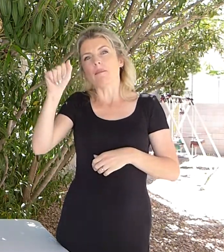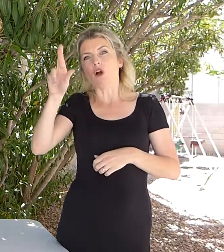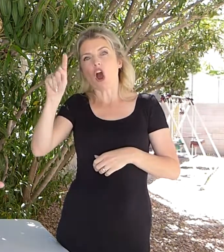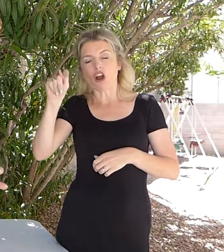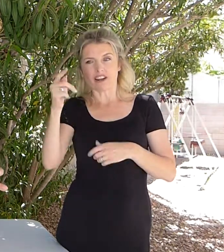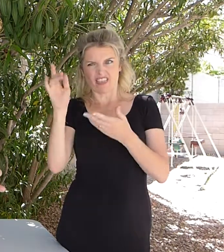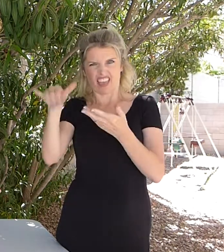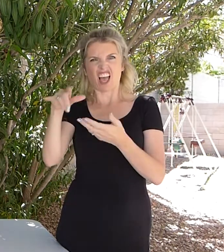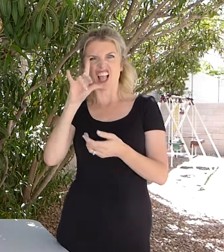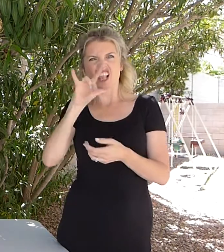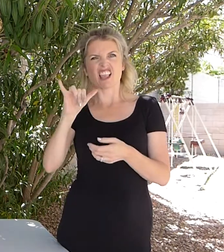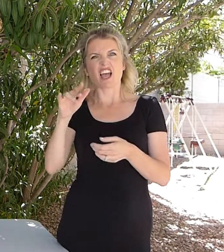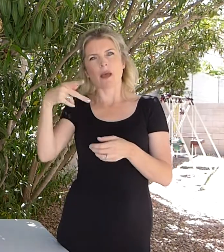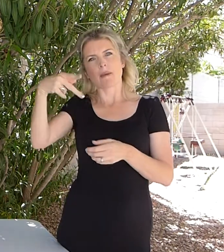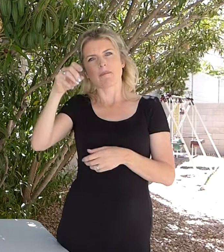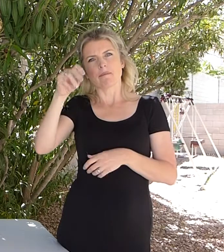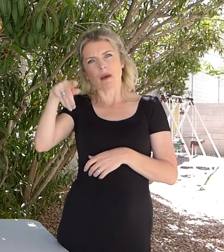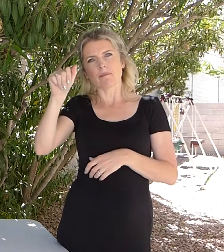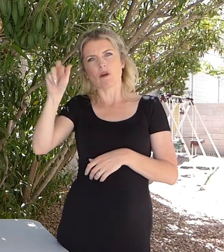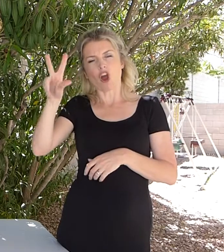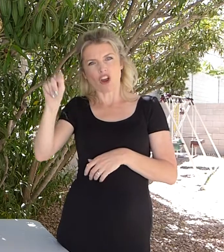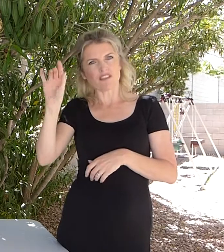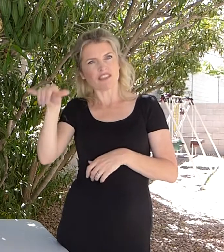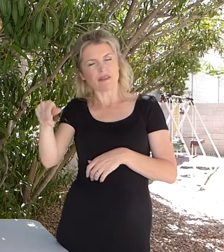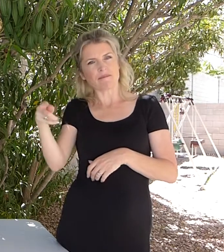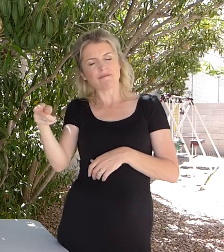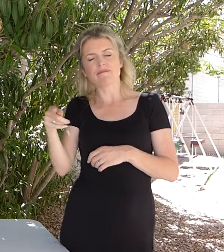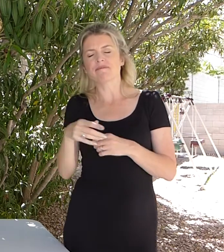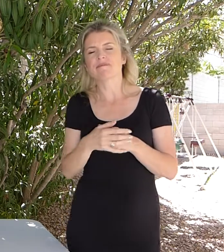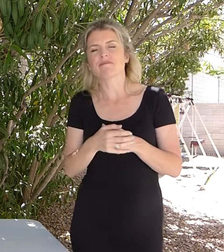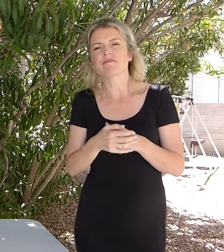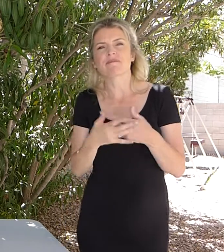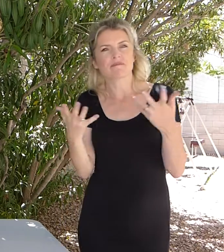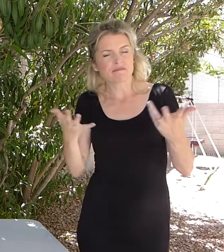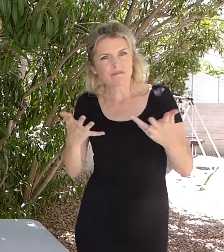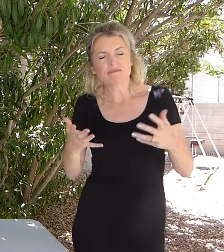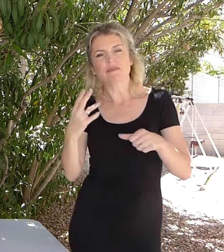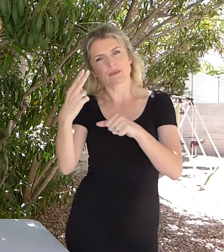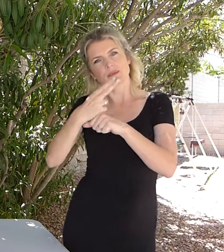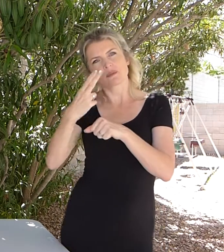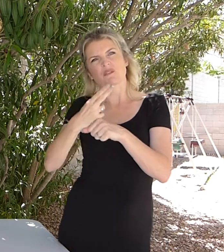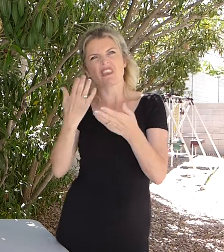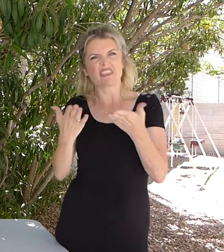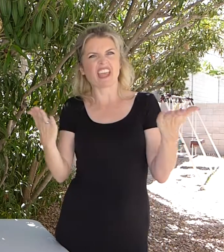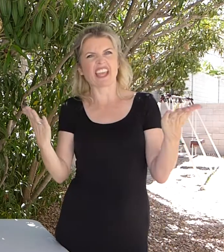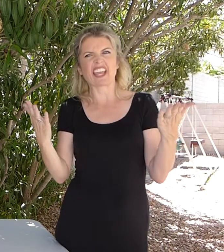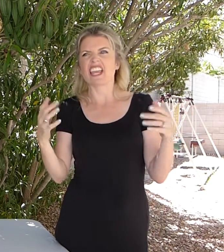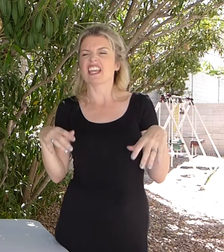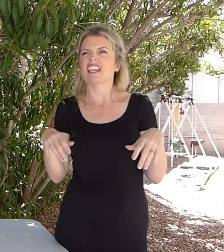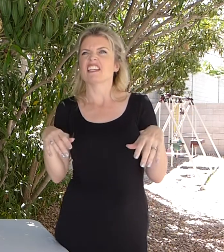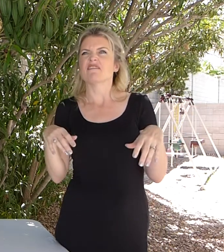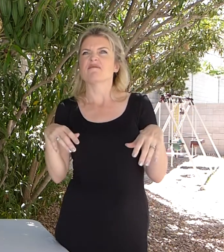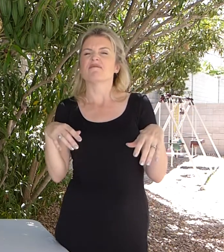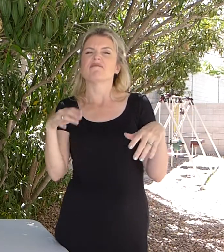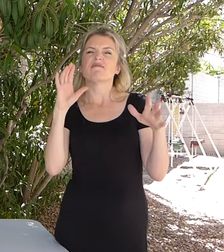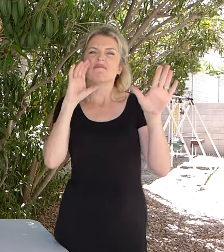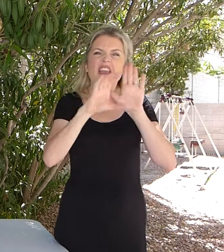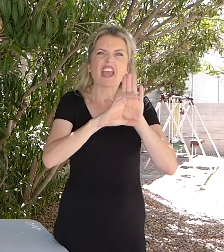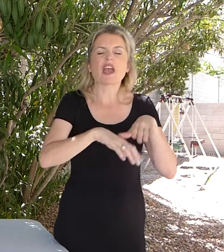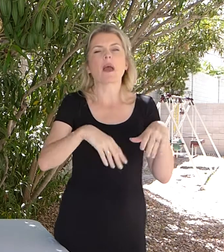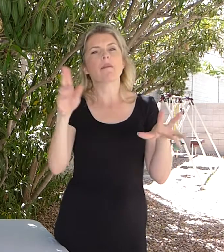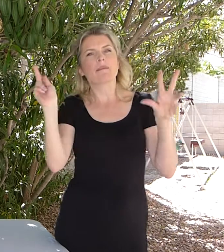So I'll show you here. This is an example of pop art. Pop art uses things or people that are popular right